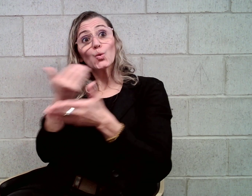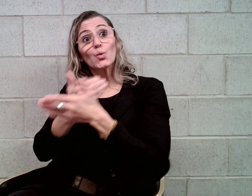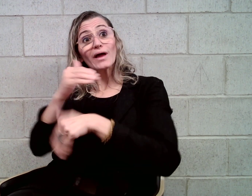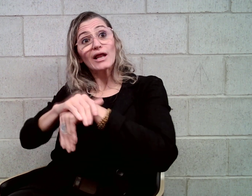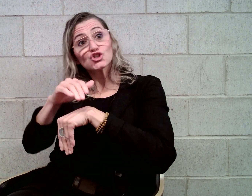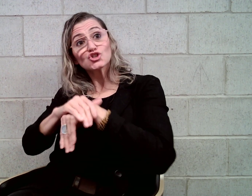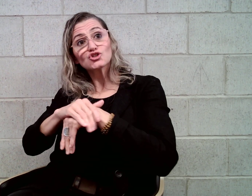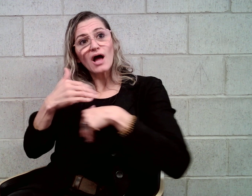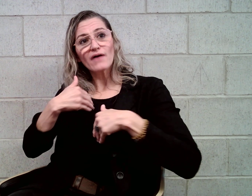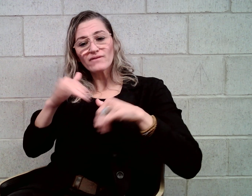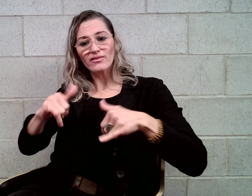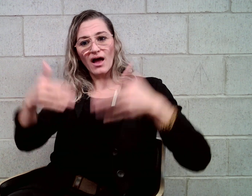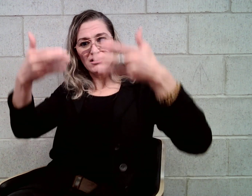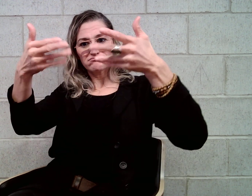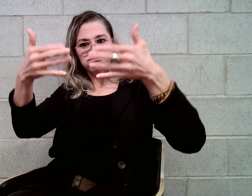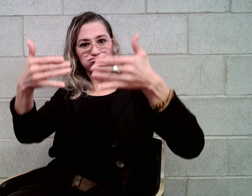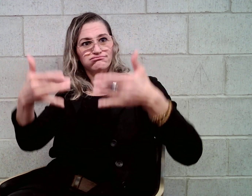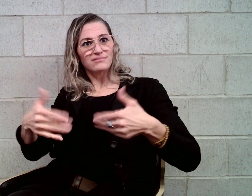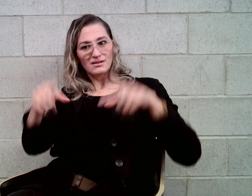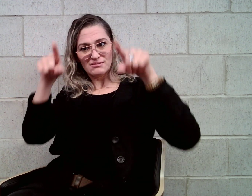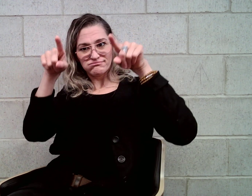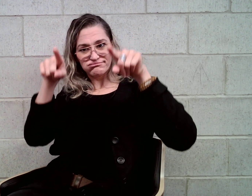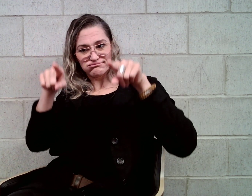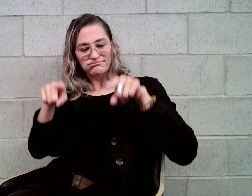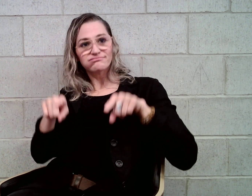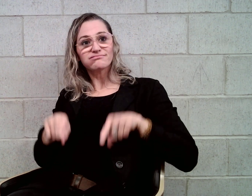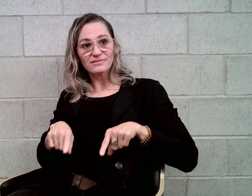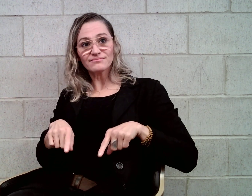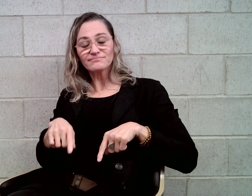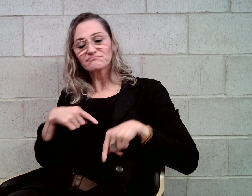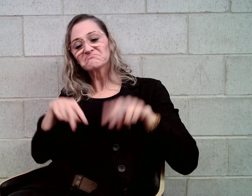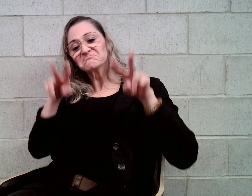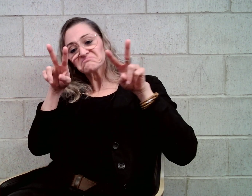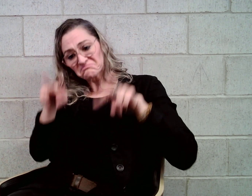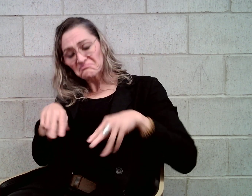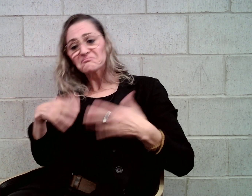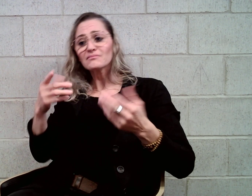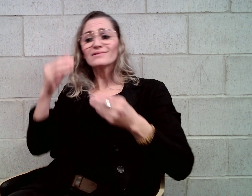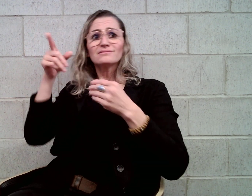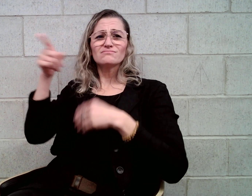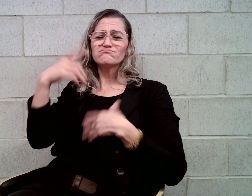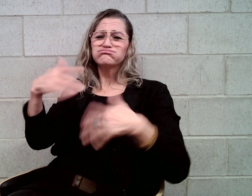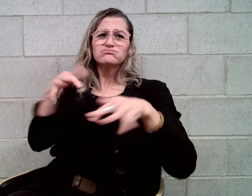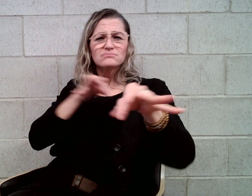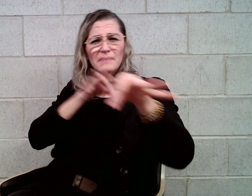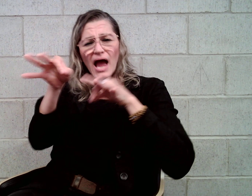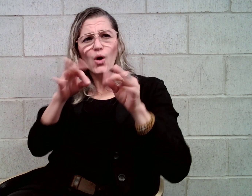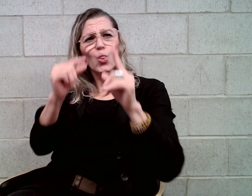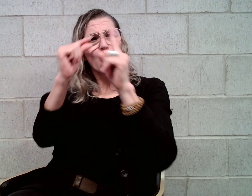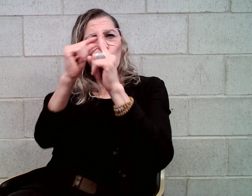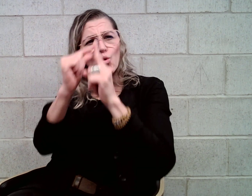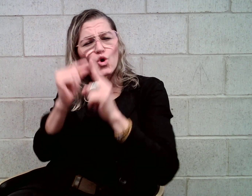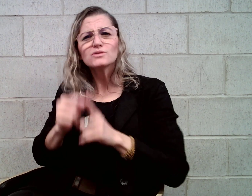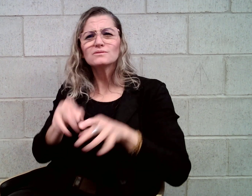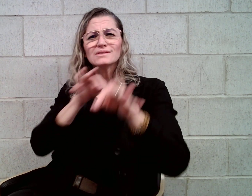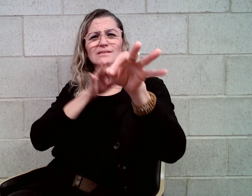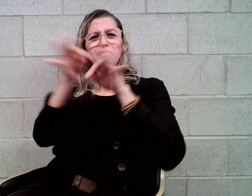me. So for example, reading in Shakespearean text alongside a modern translation, a modern English